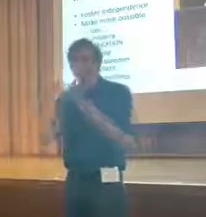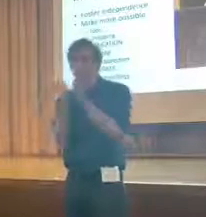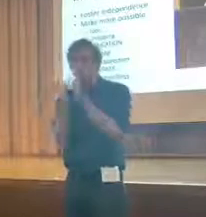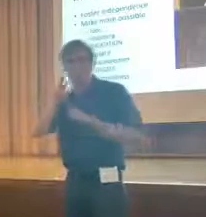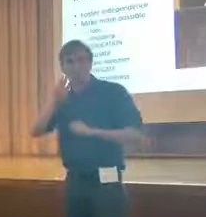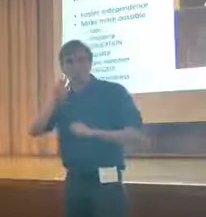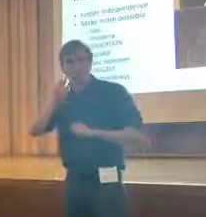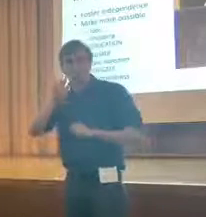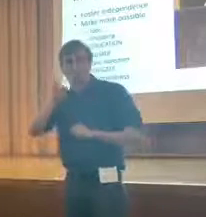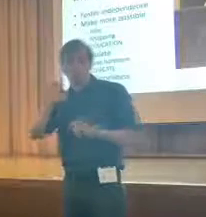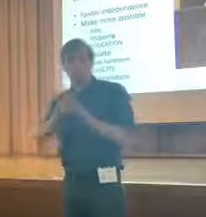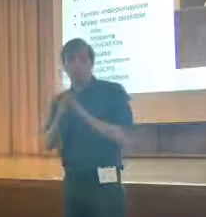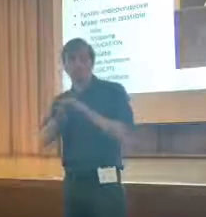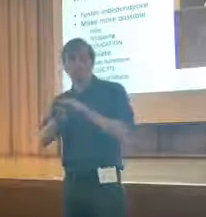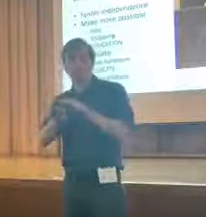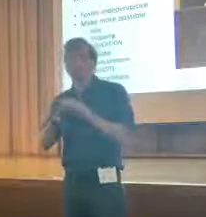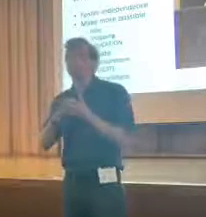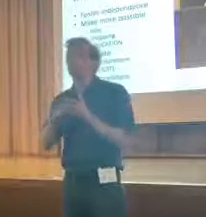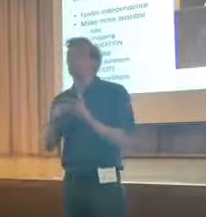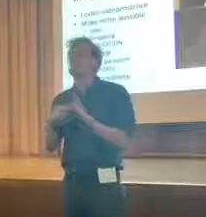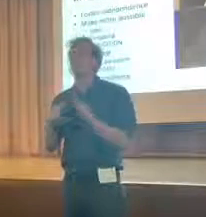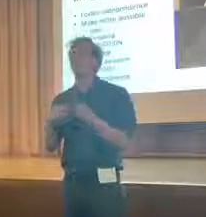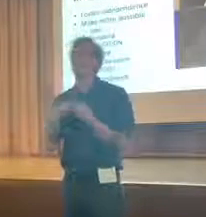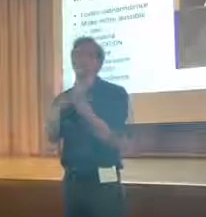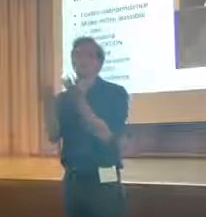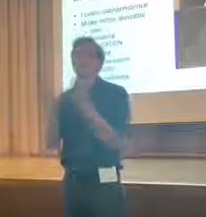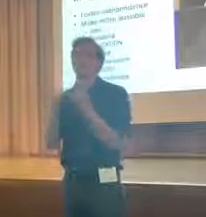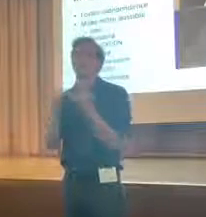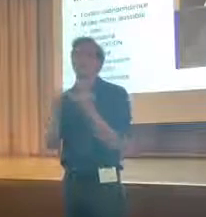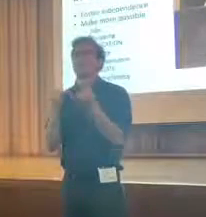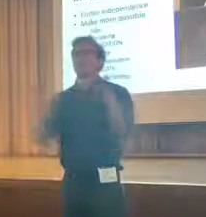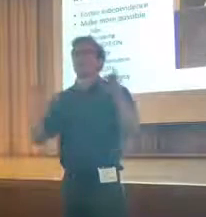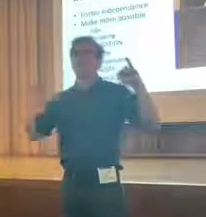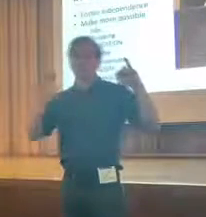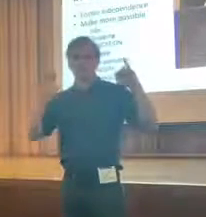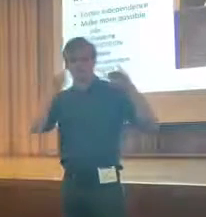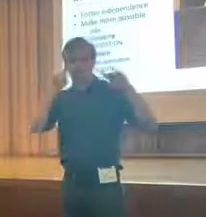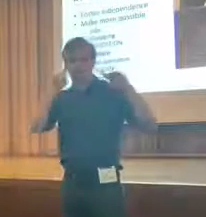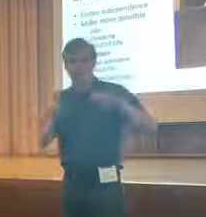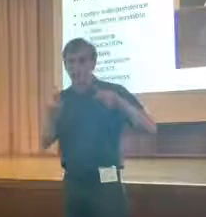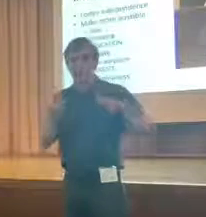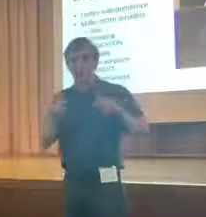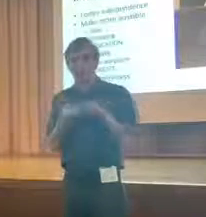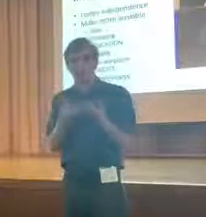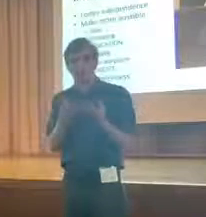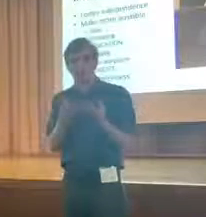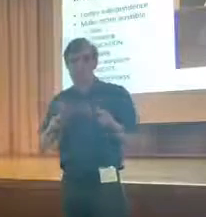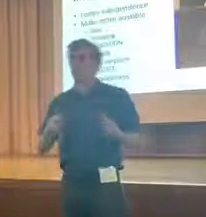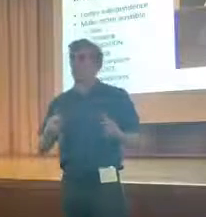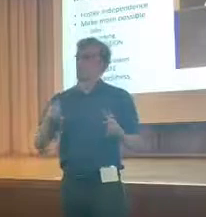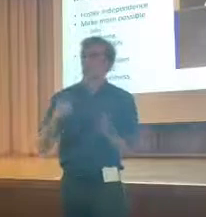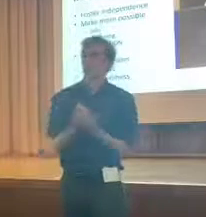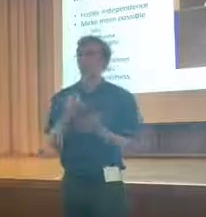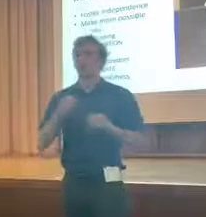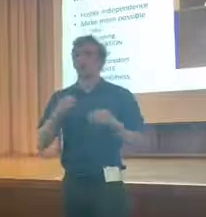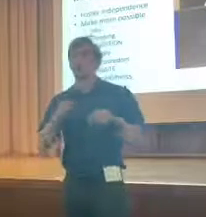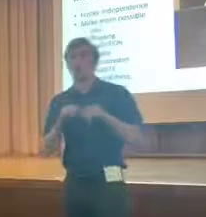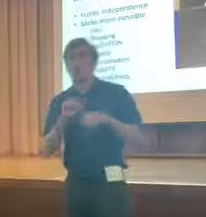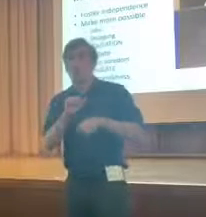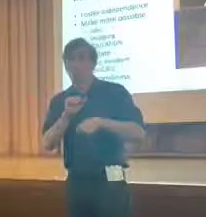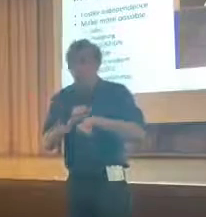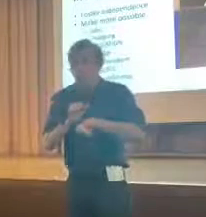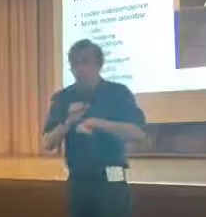the possibility of applying for it, doing work online, being educated. And the other things that